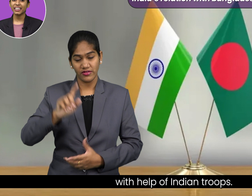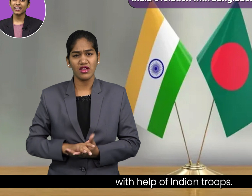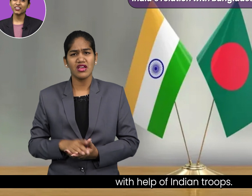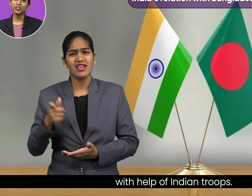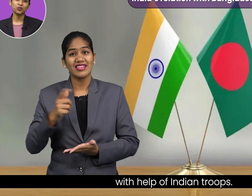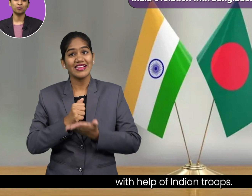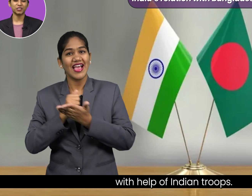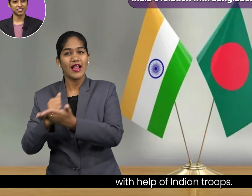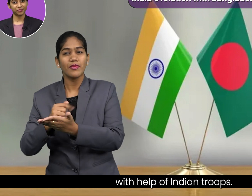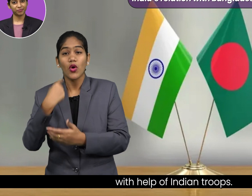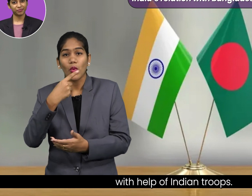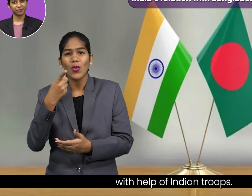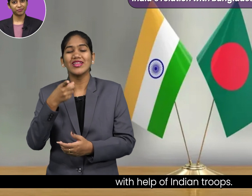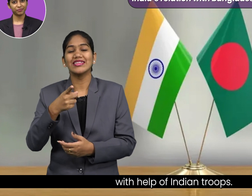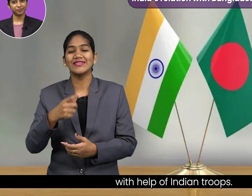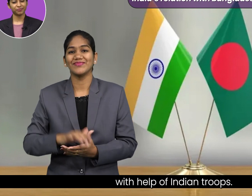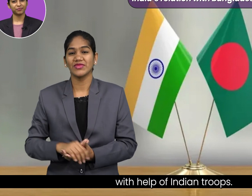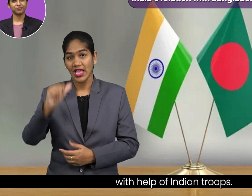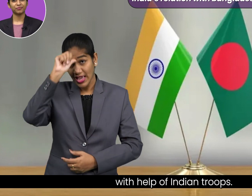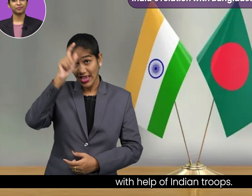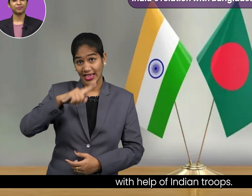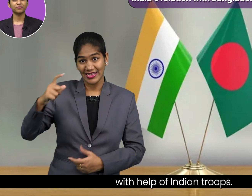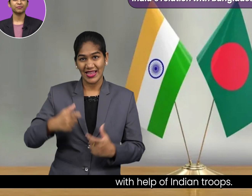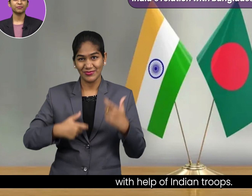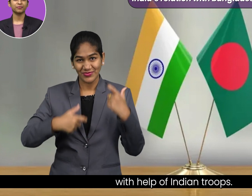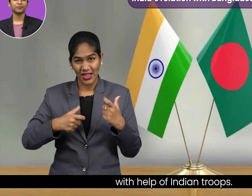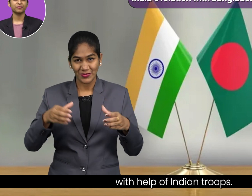of Indian troops.